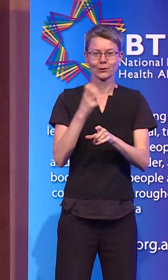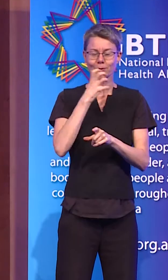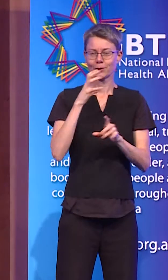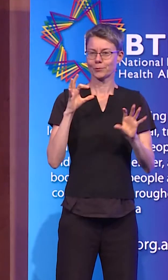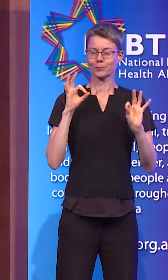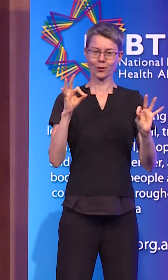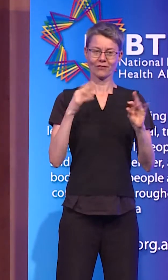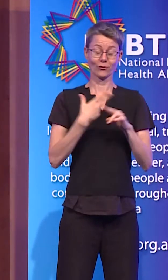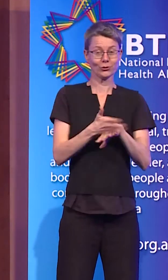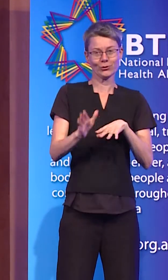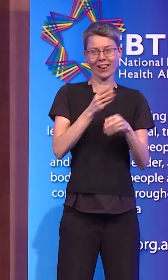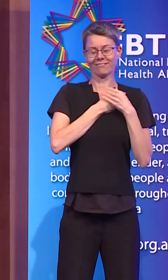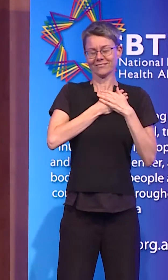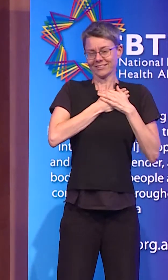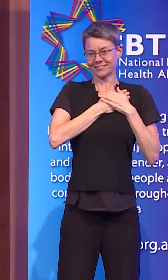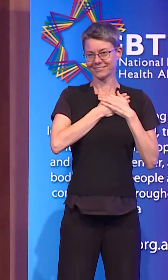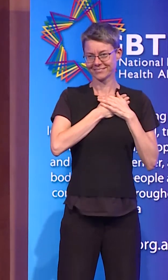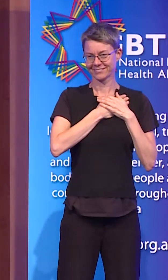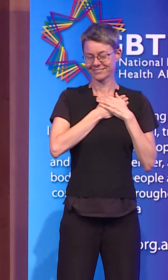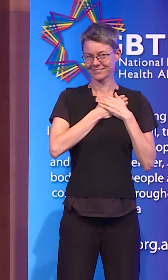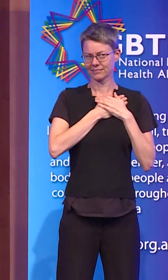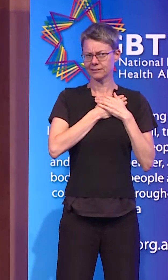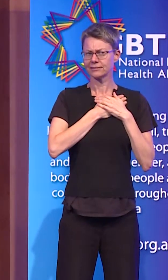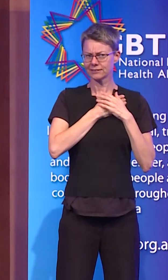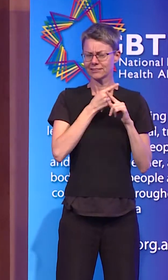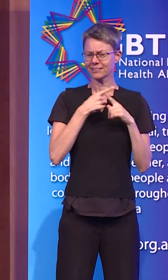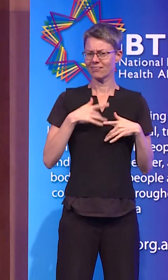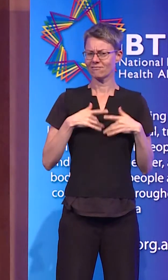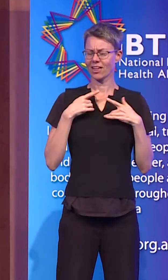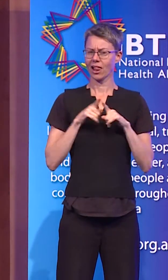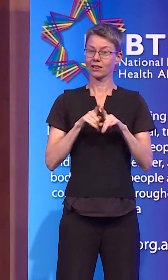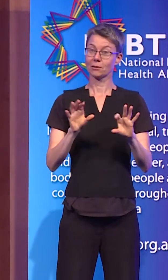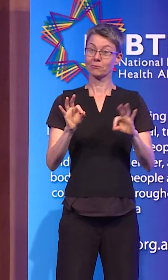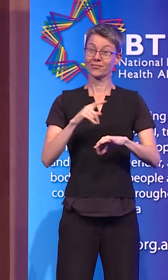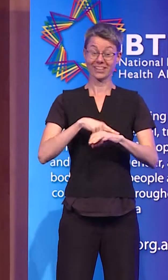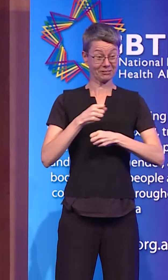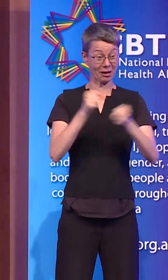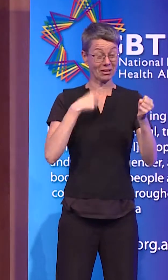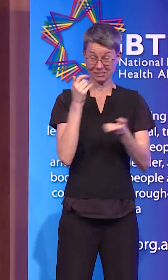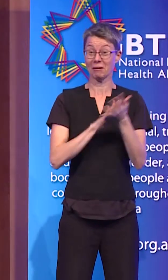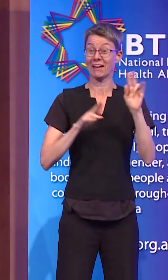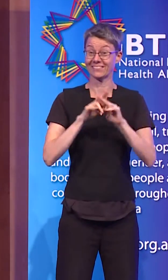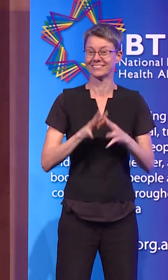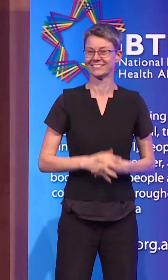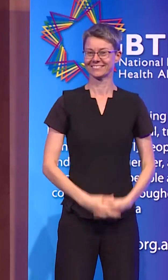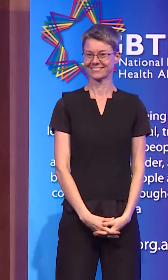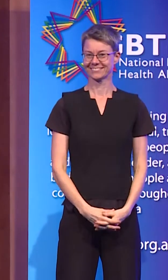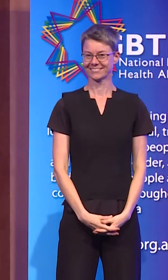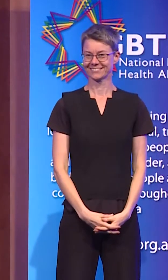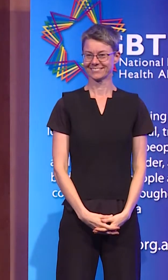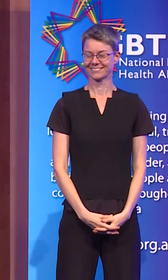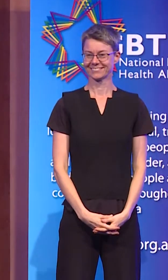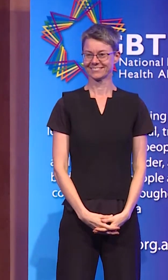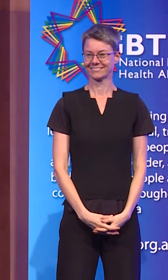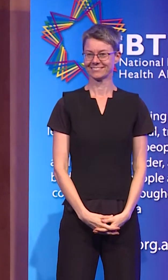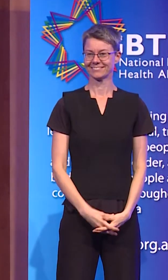perfect setting for new love. It also felt like the perfect moment to come out to my parents. As